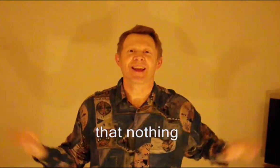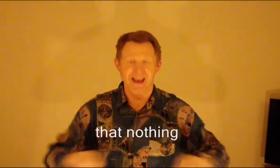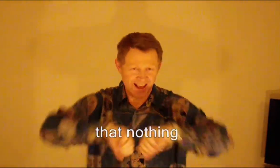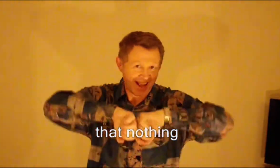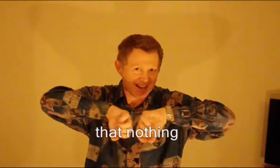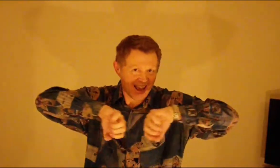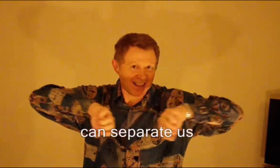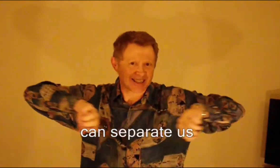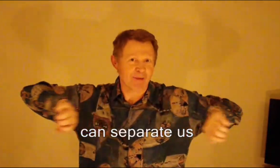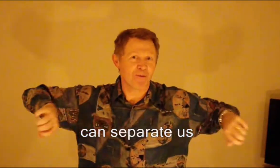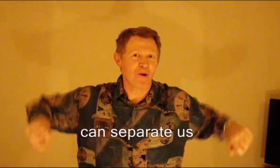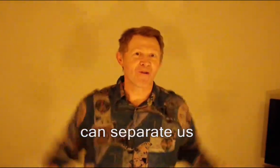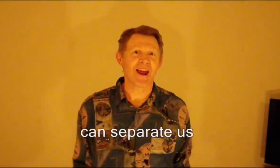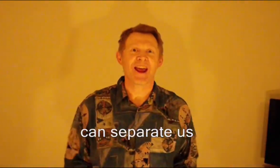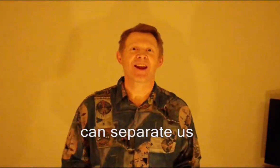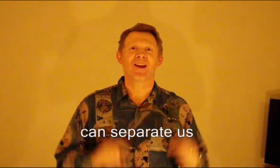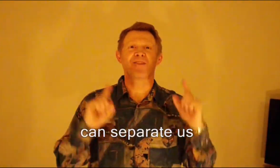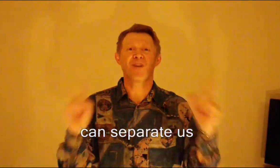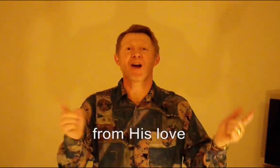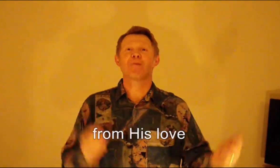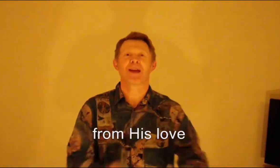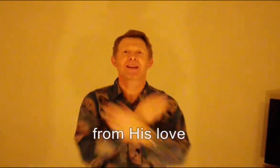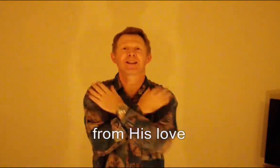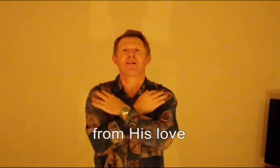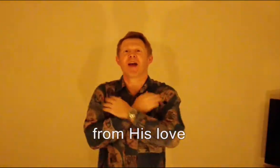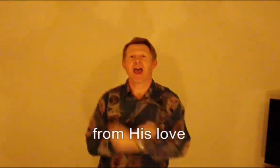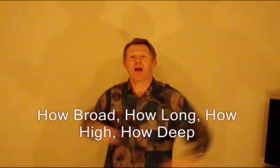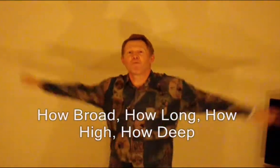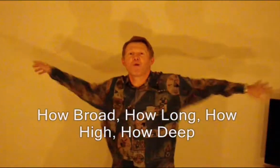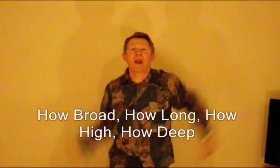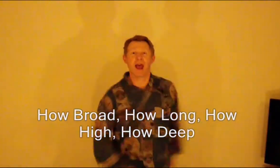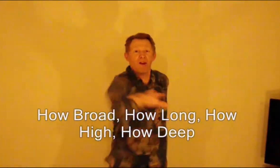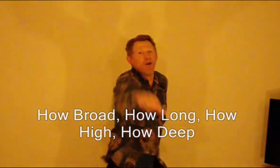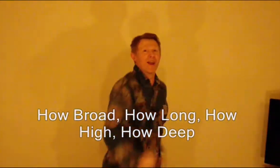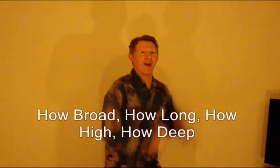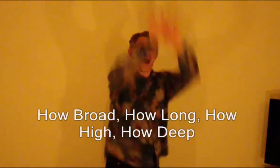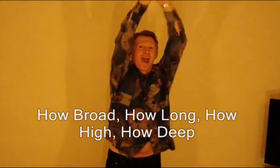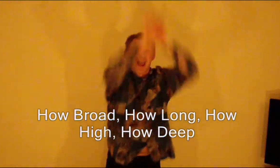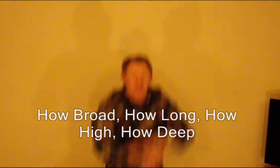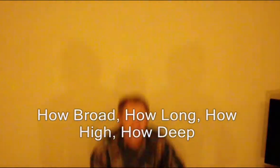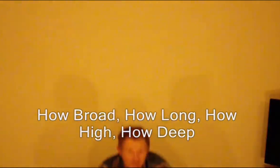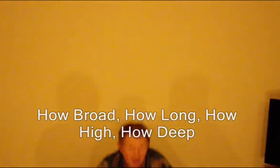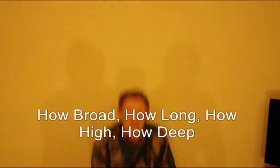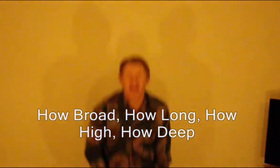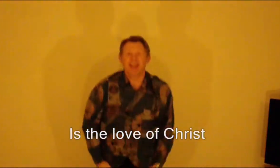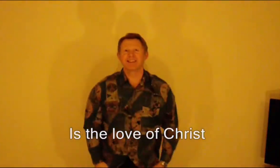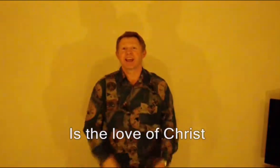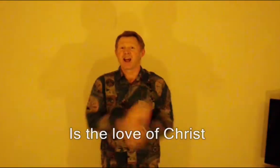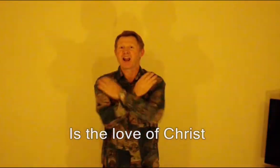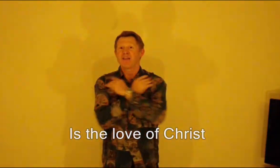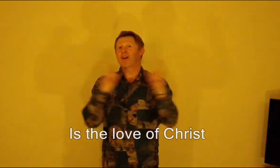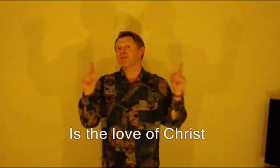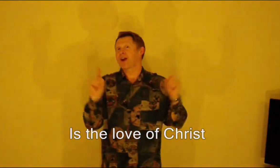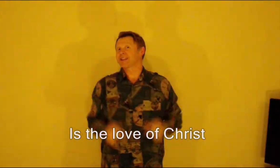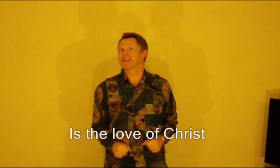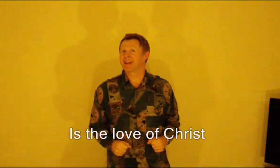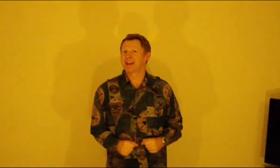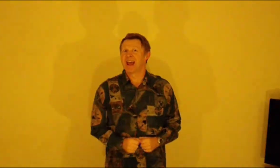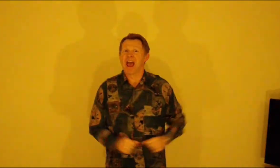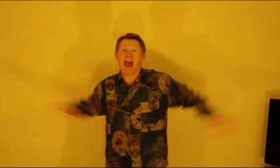nothing can separate us from his love. How broad, how long, how high, how deep is the love of Christ? Keep up.